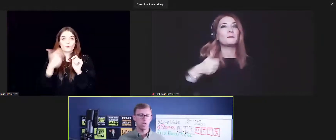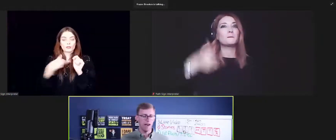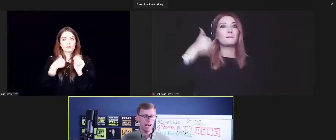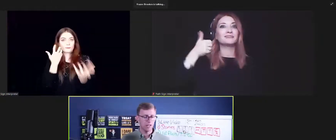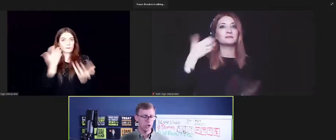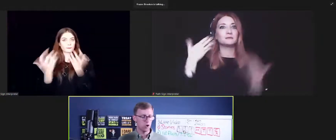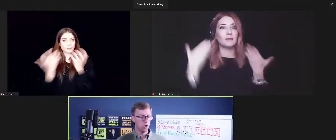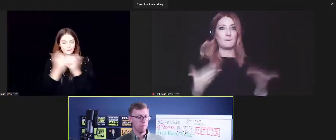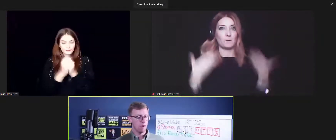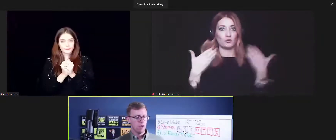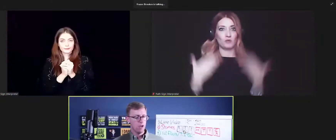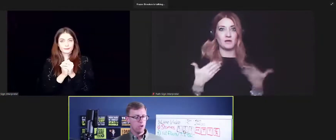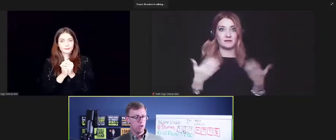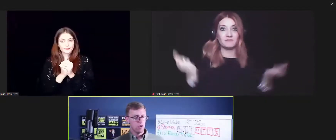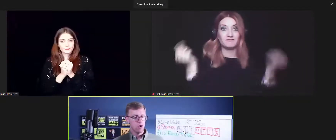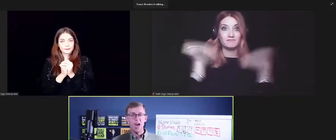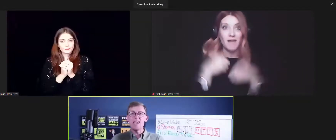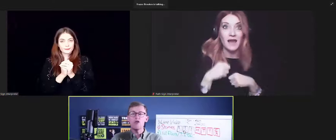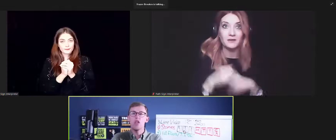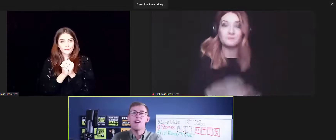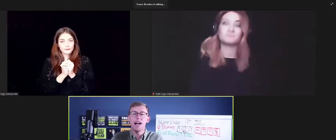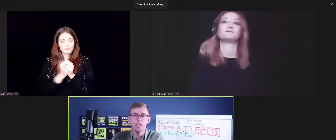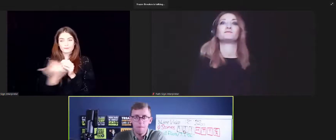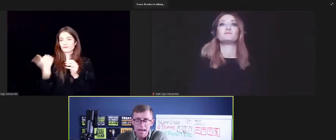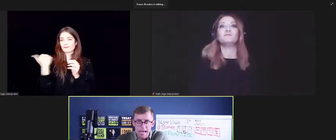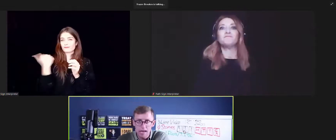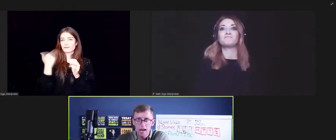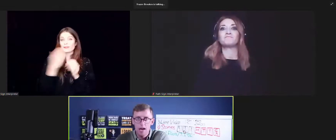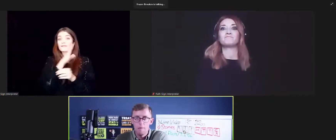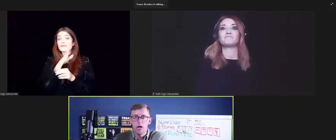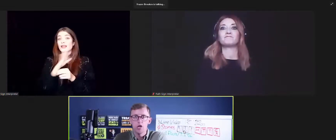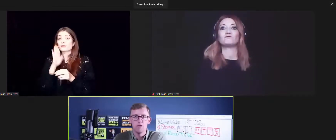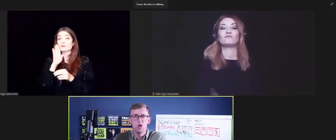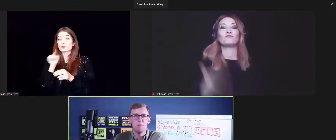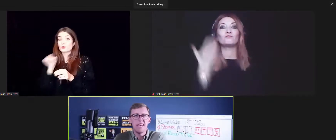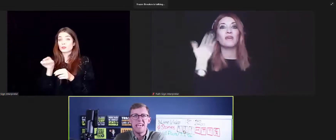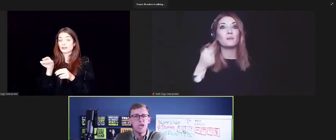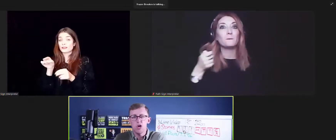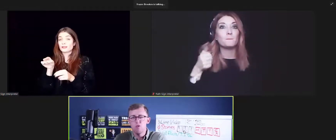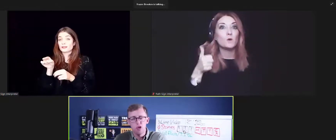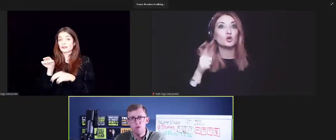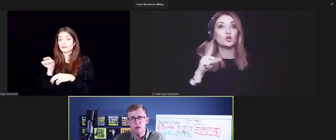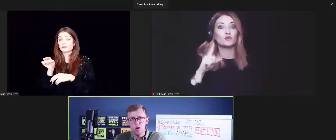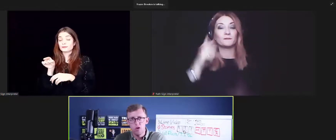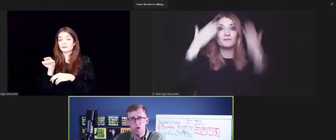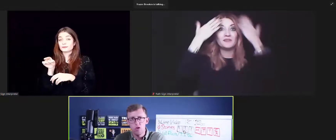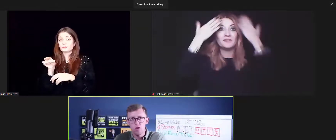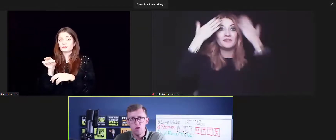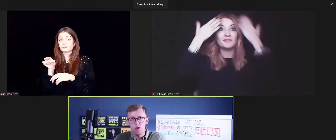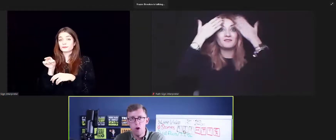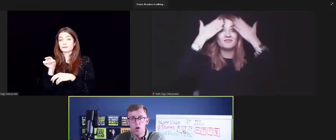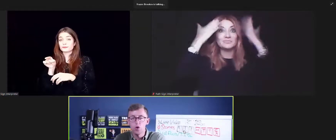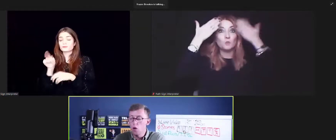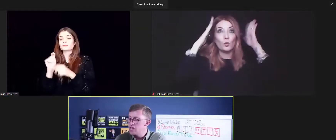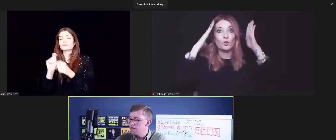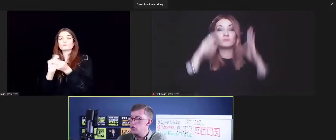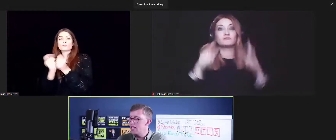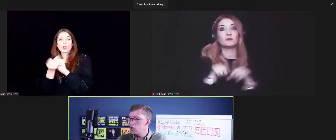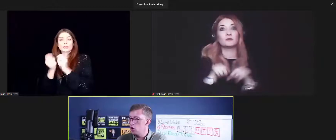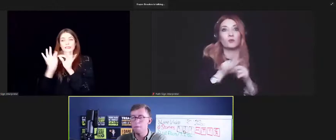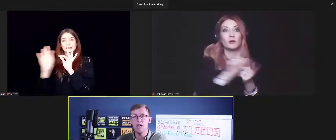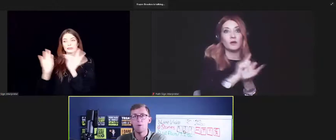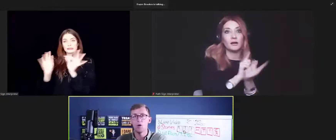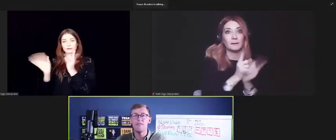Facebook have had some changes they've had to make because of some EU restrictions. So you'll notice if you send